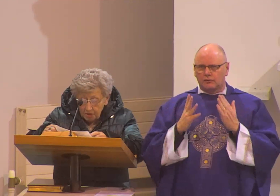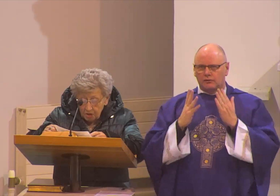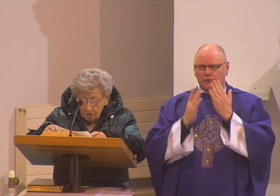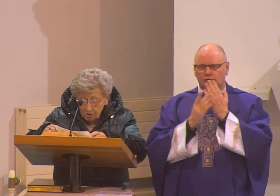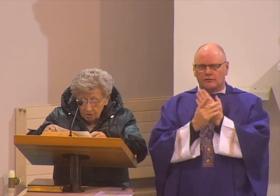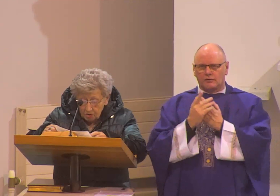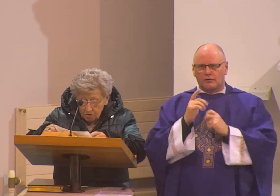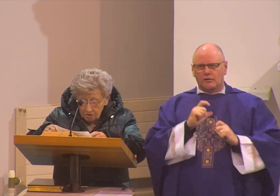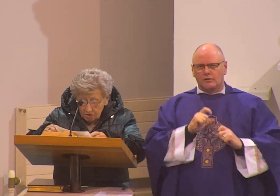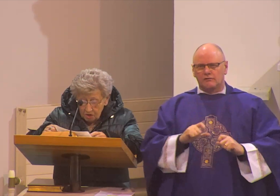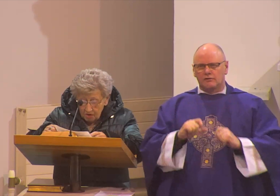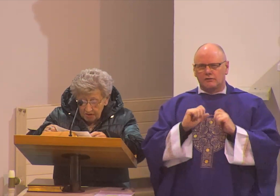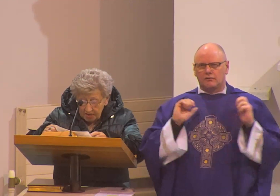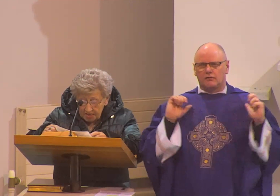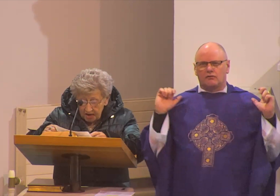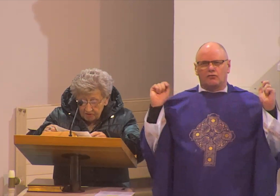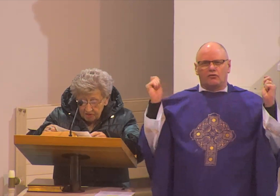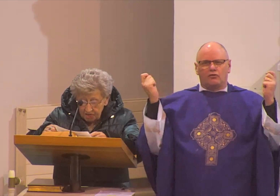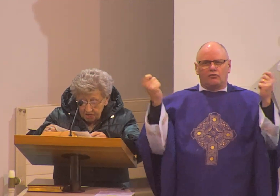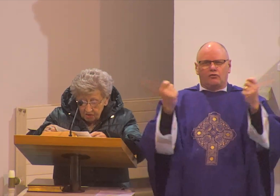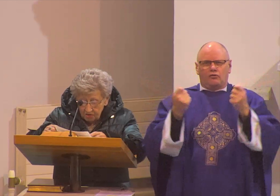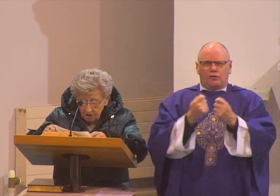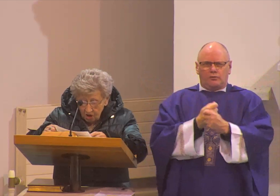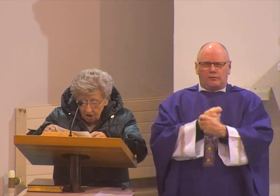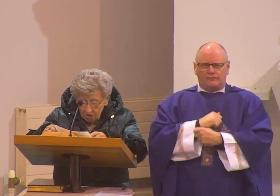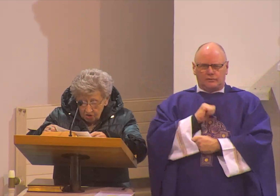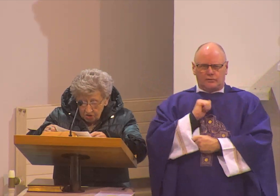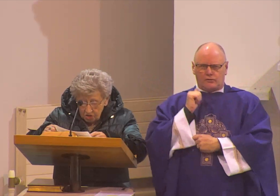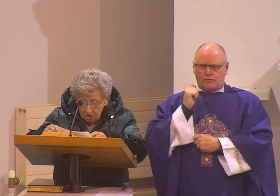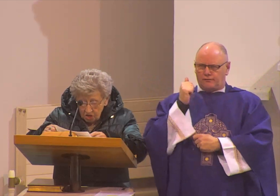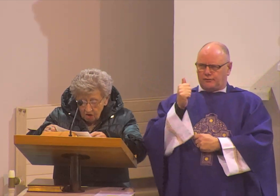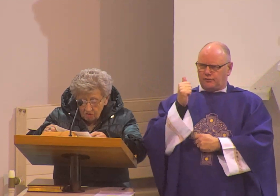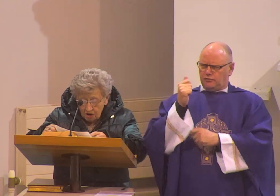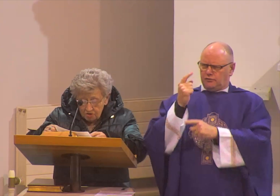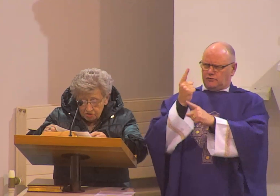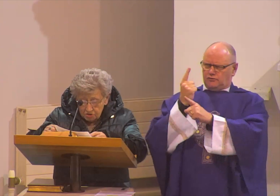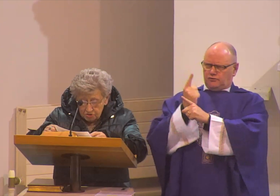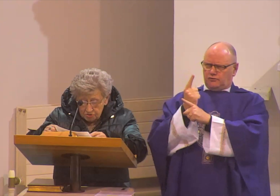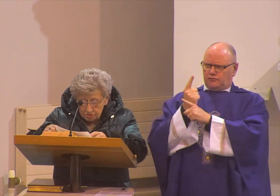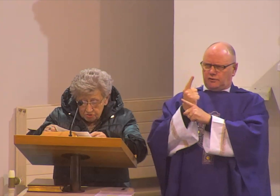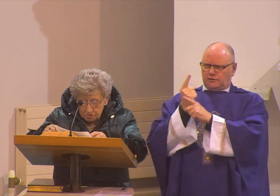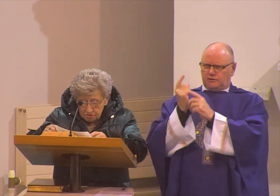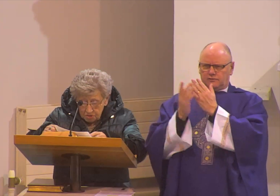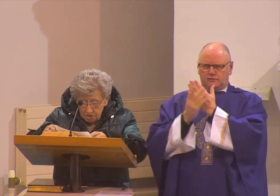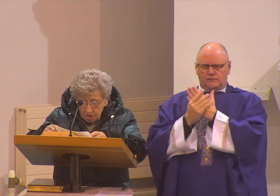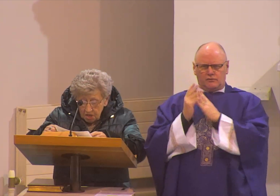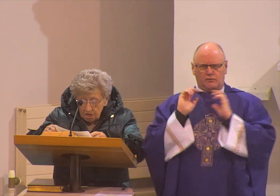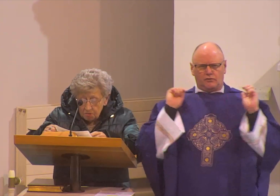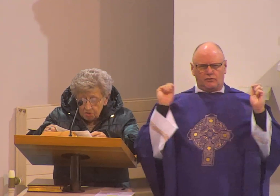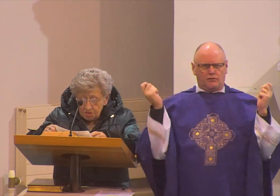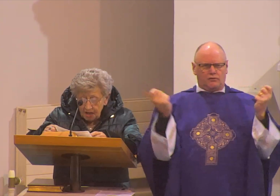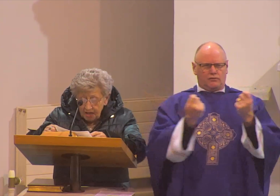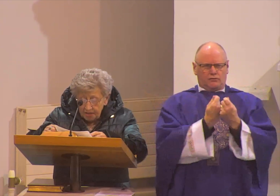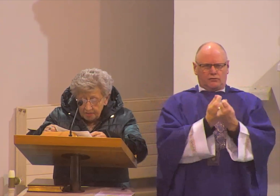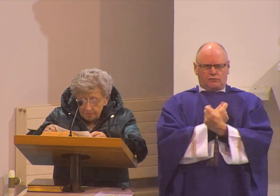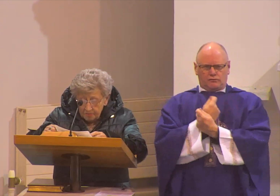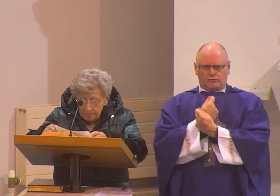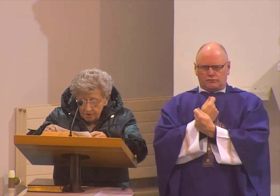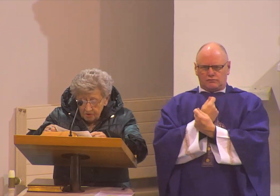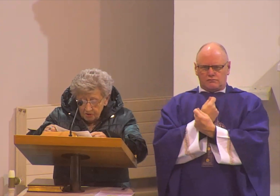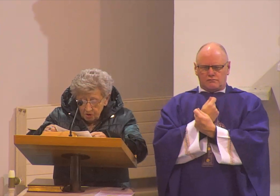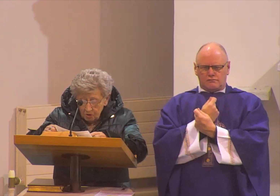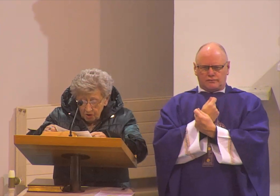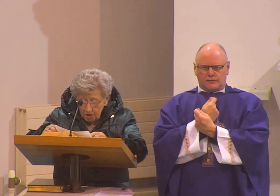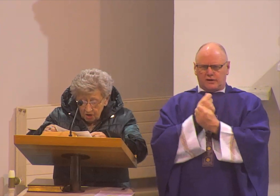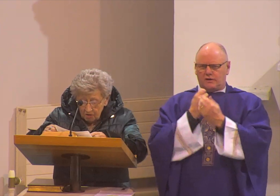Wrap the cloak of the integrity of God around you. Put the diadem